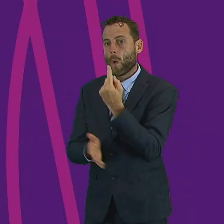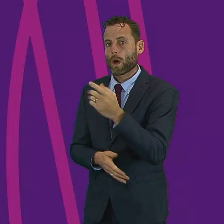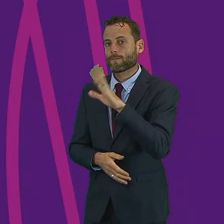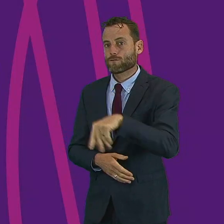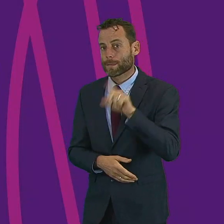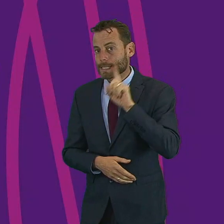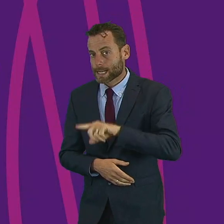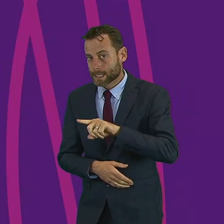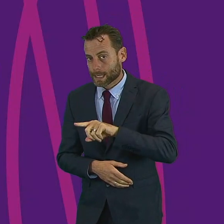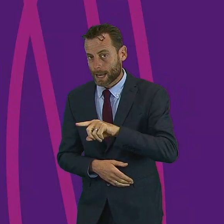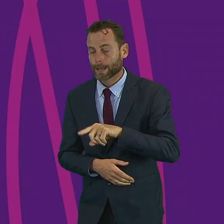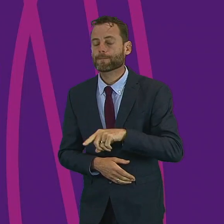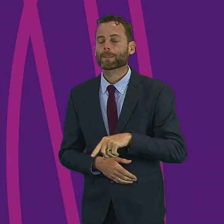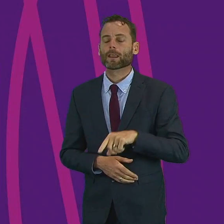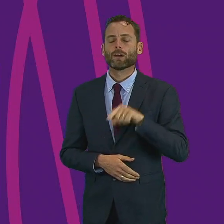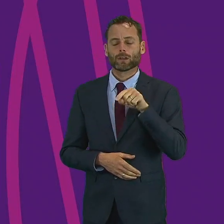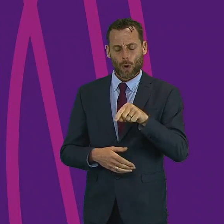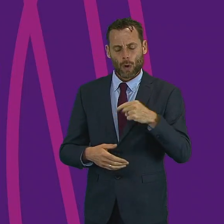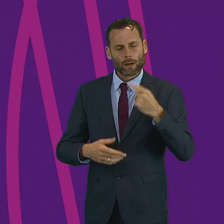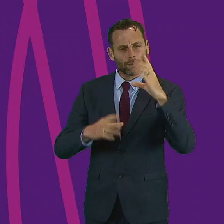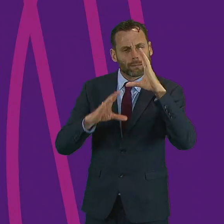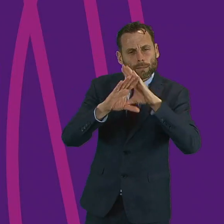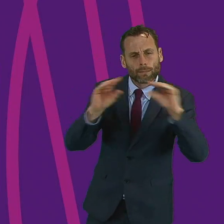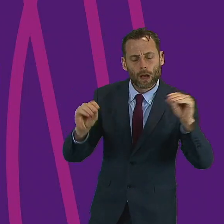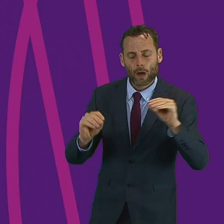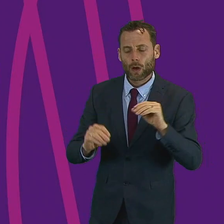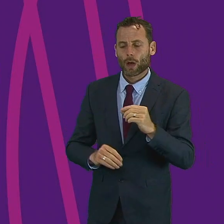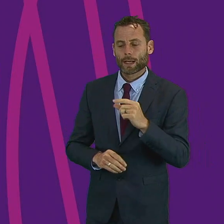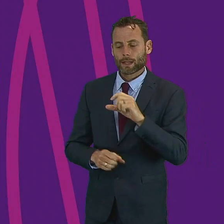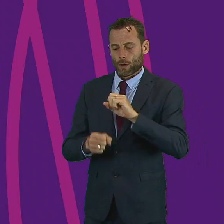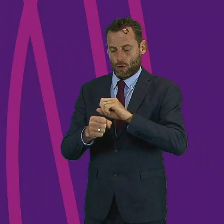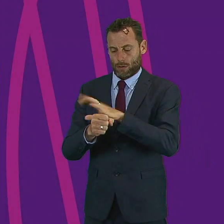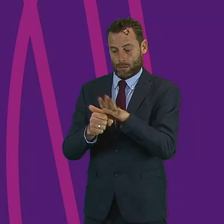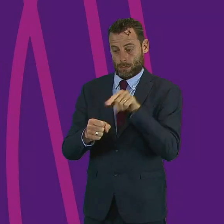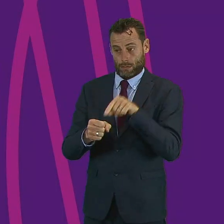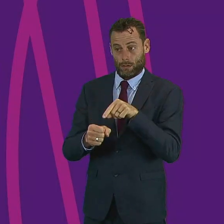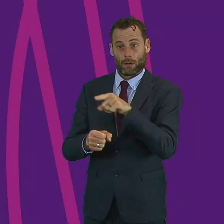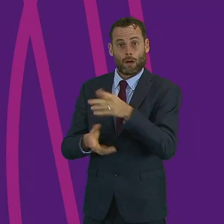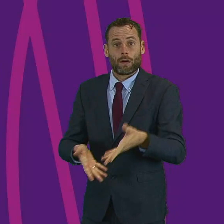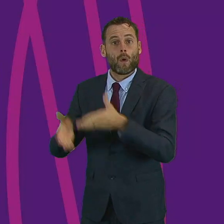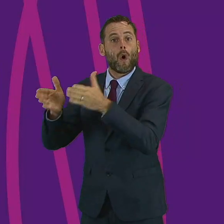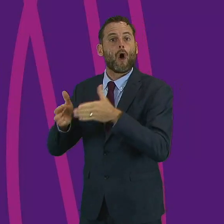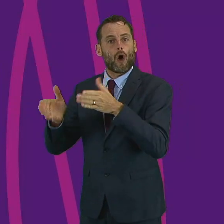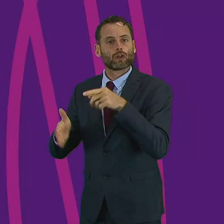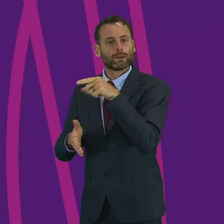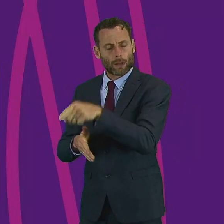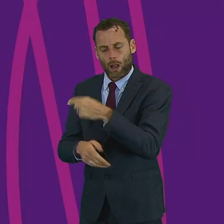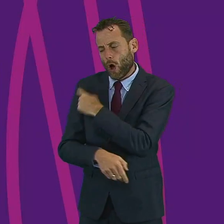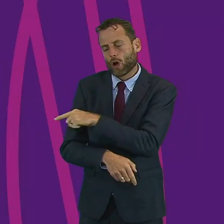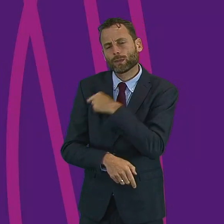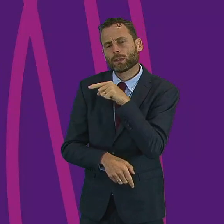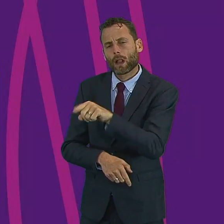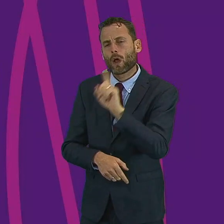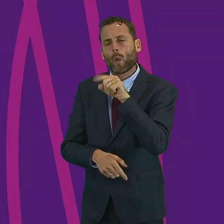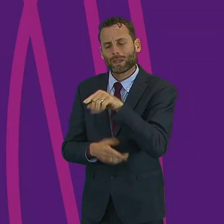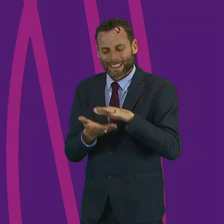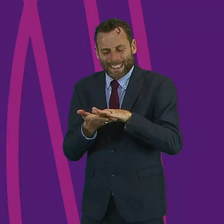that we changed the definition of what is a COVID hospital inpatient earlier this week to make it more